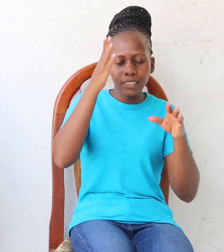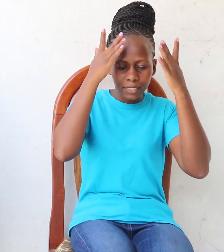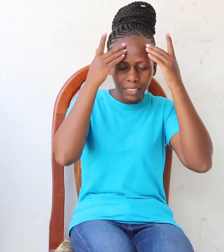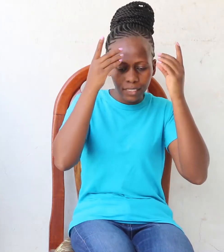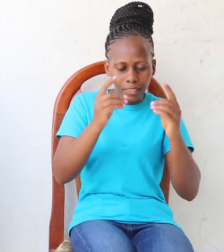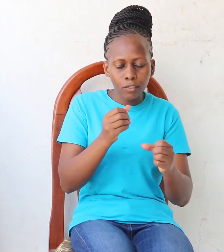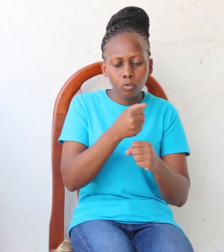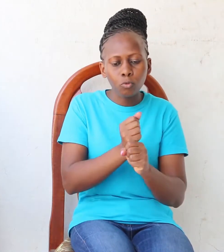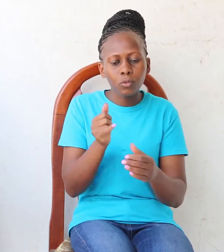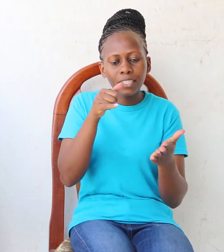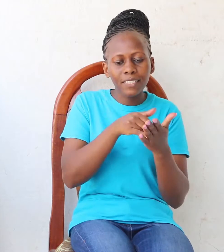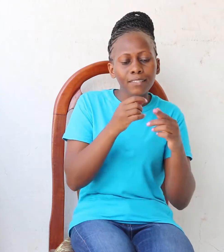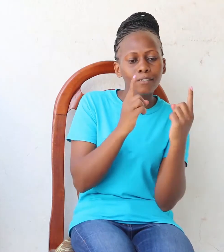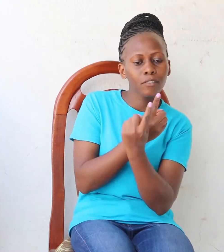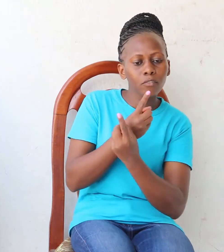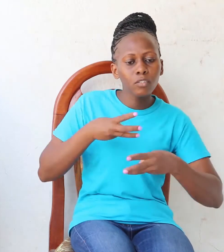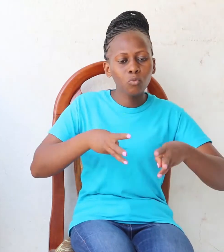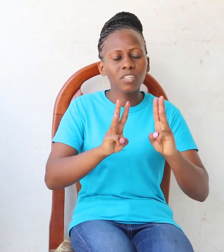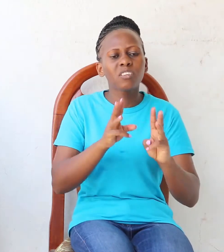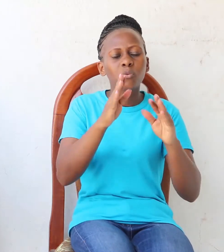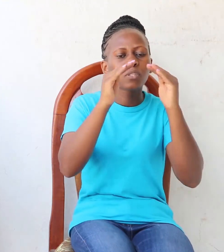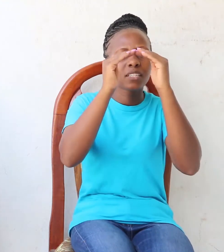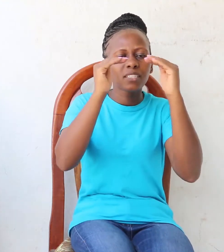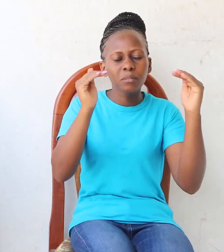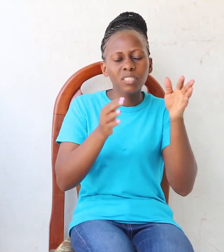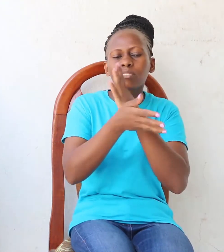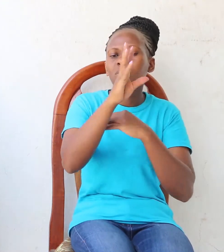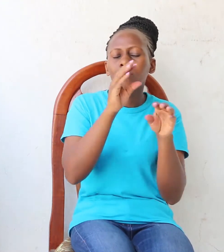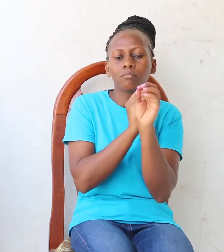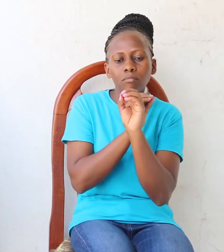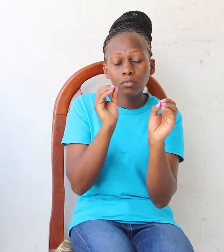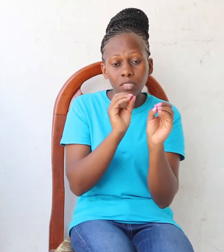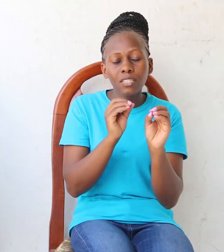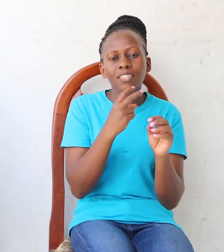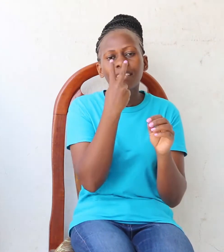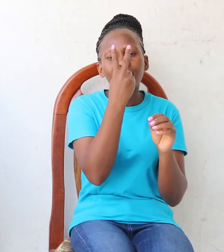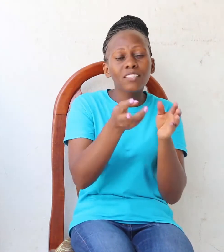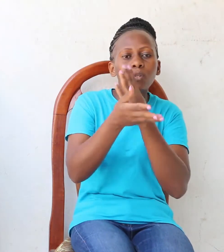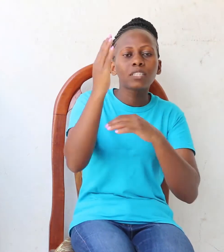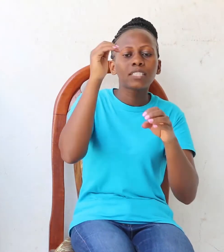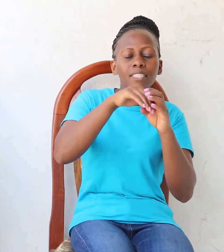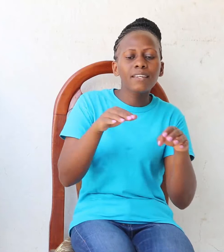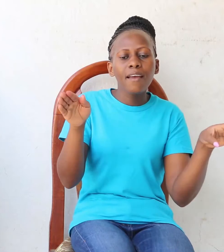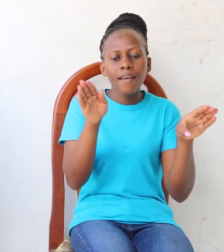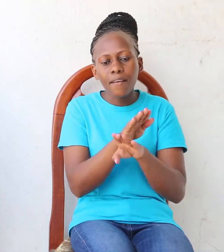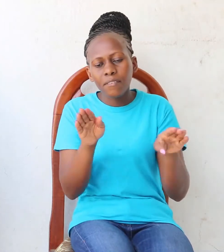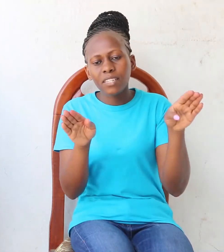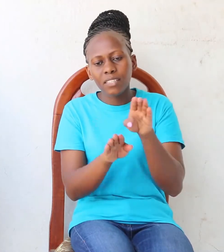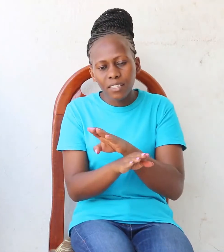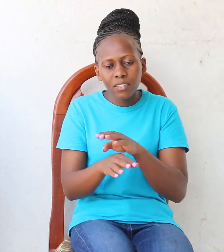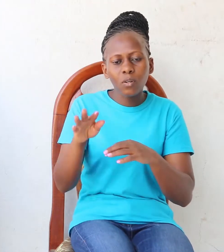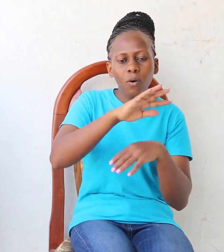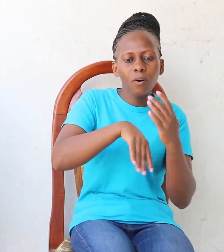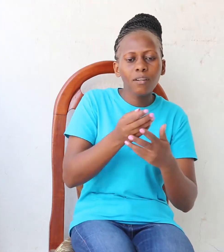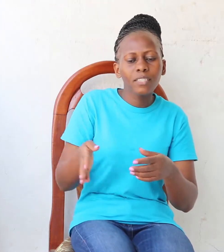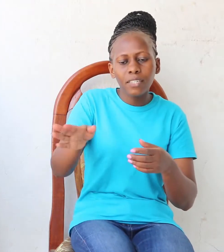way. Don't limit God in that. See God in your challenge. See God in every area of your life. It doesn't